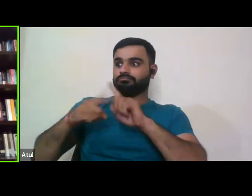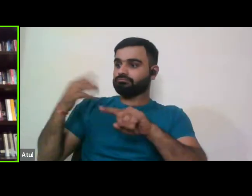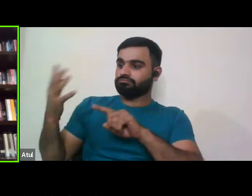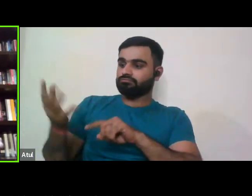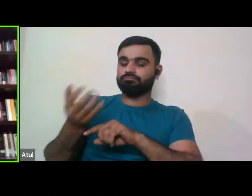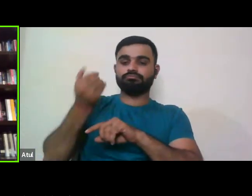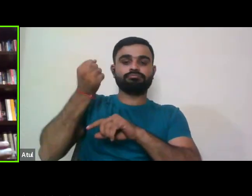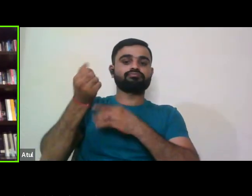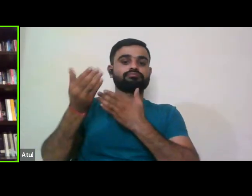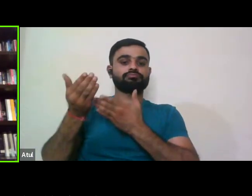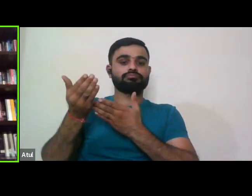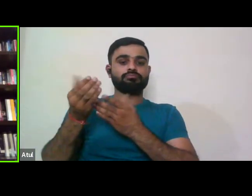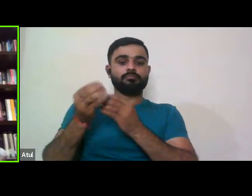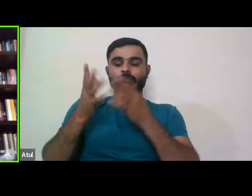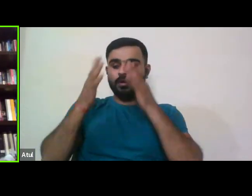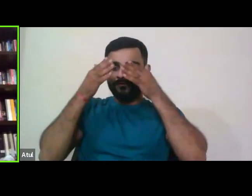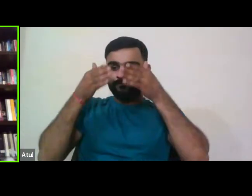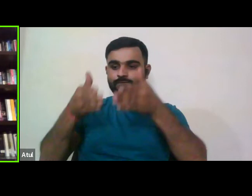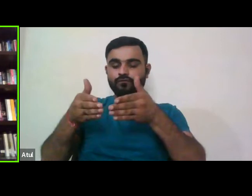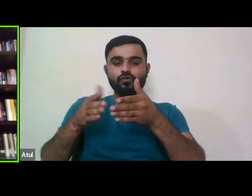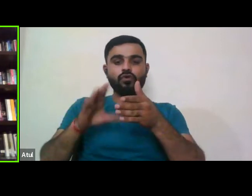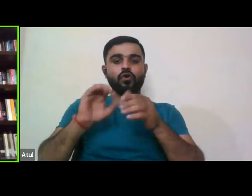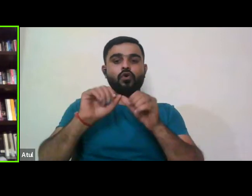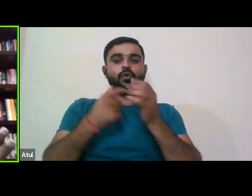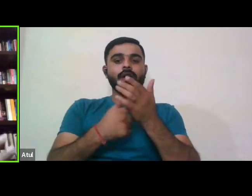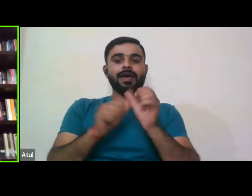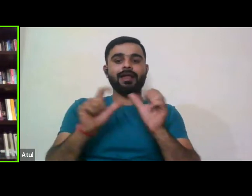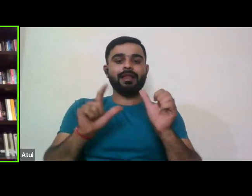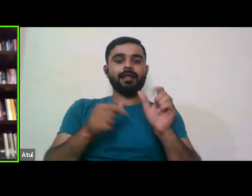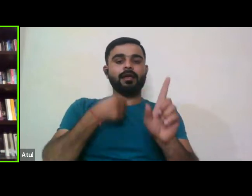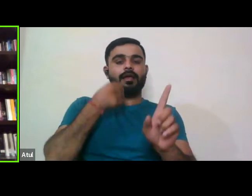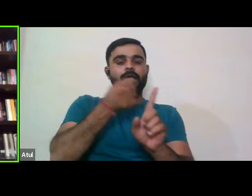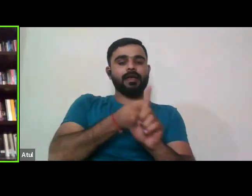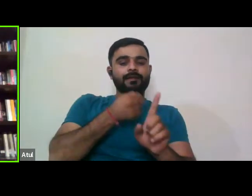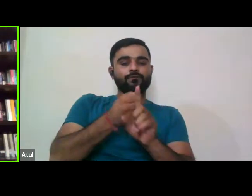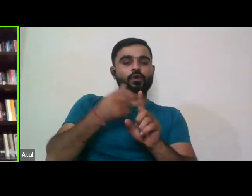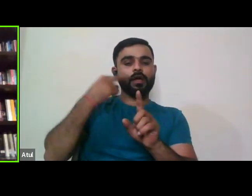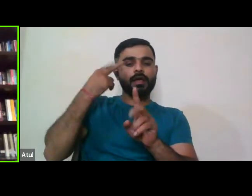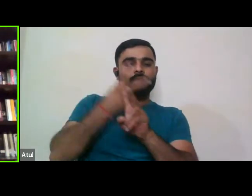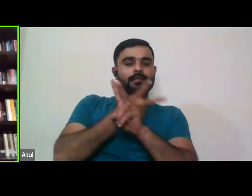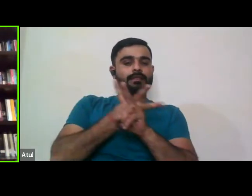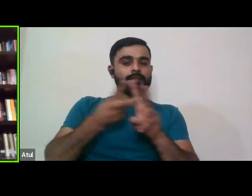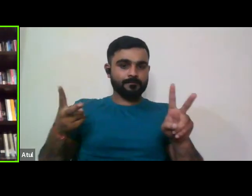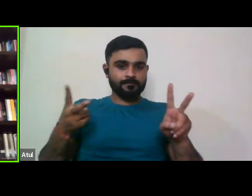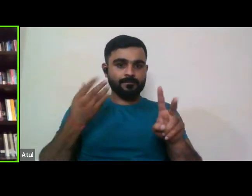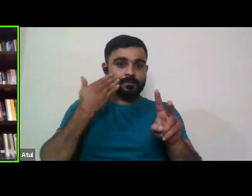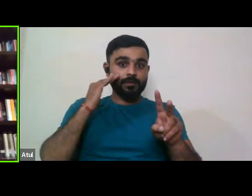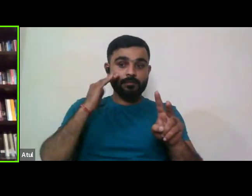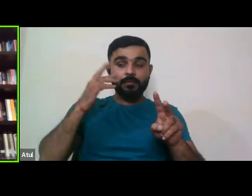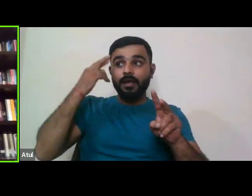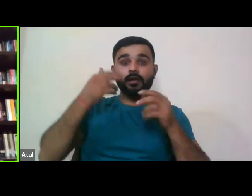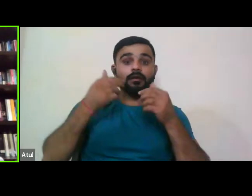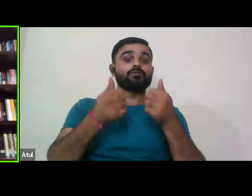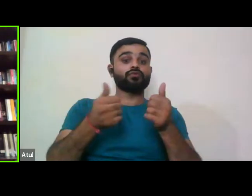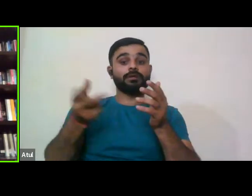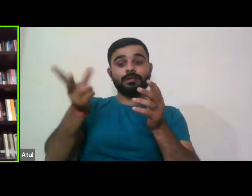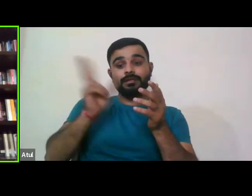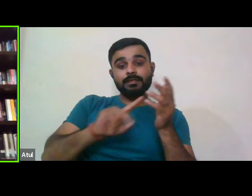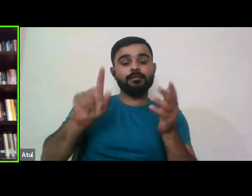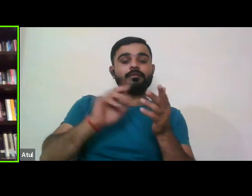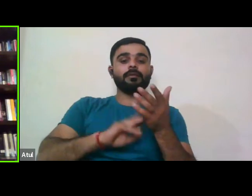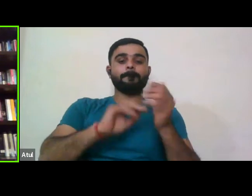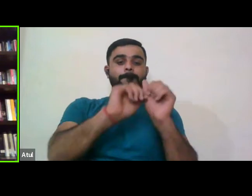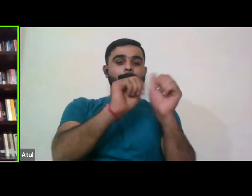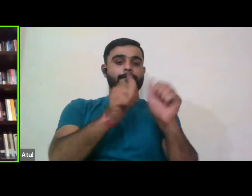has been very much focused on oral advocacy, and there are a lot of historical reasons for it. And it might be a good reason to retain that kind of a